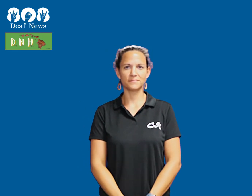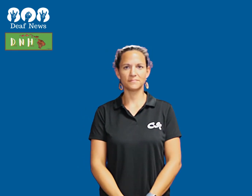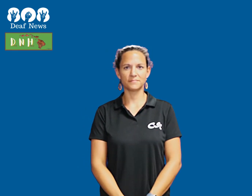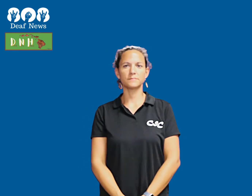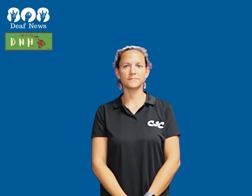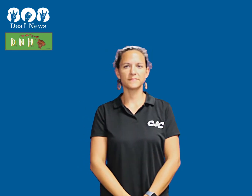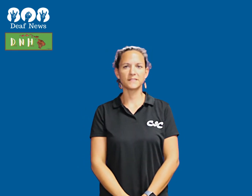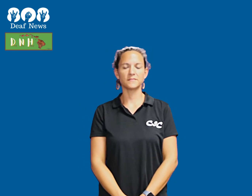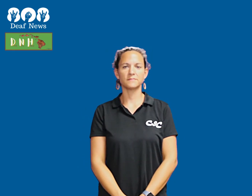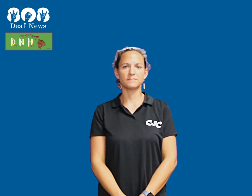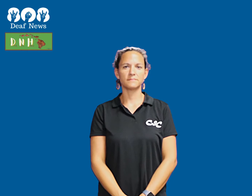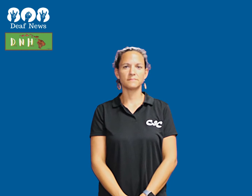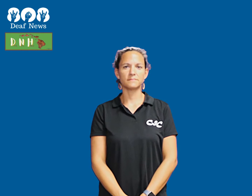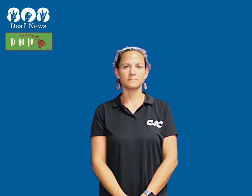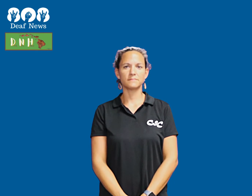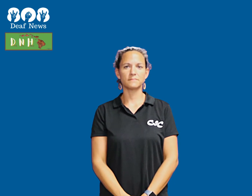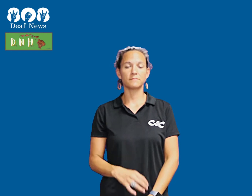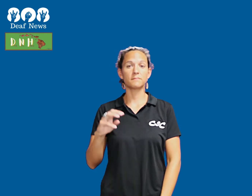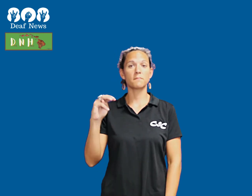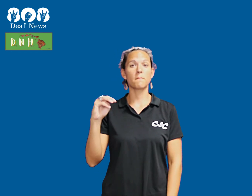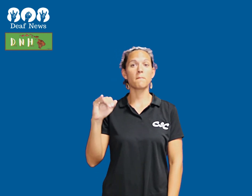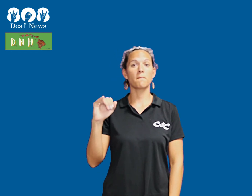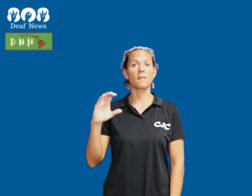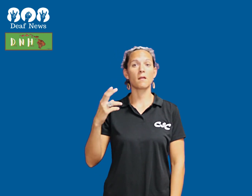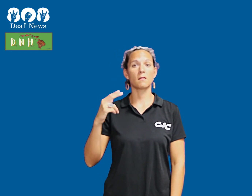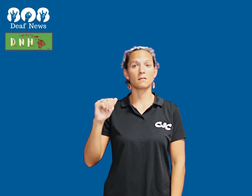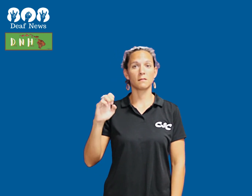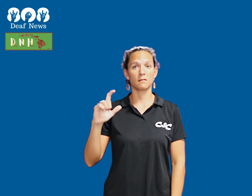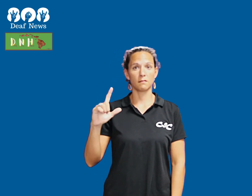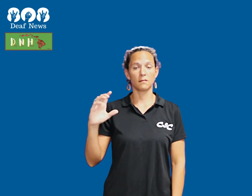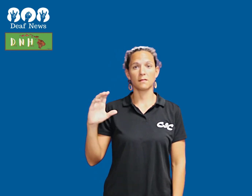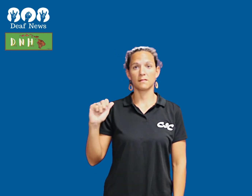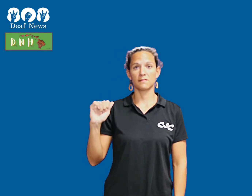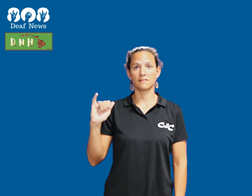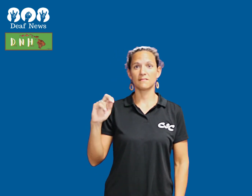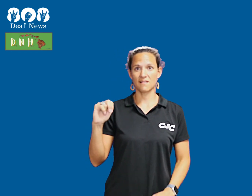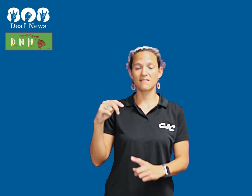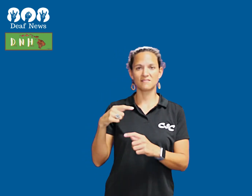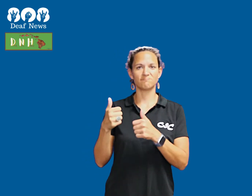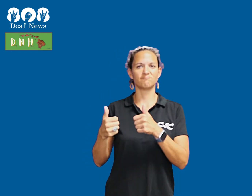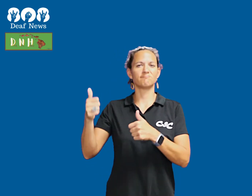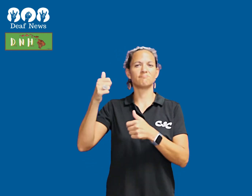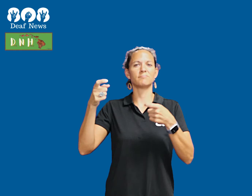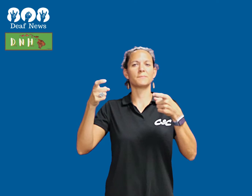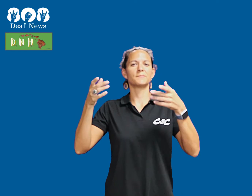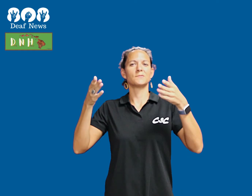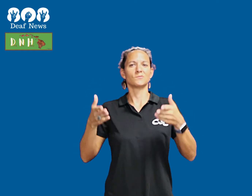Michael Kane, administrator of DLNR, Office of Conservation and